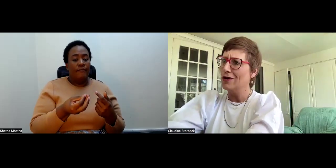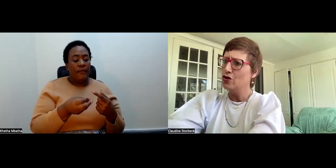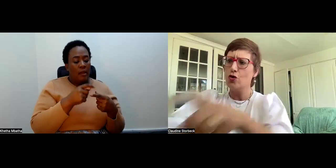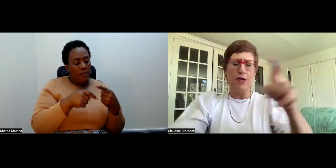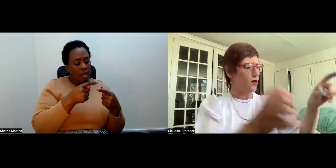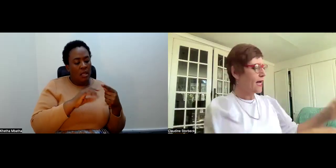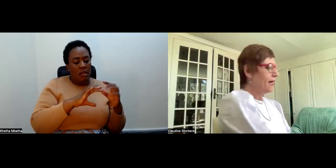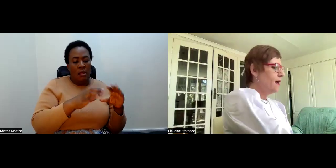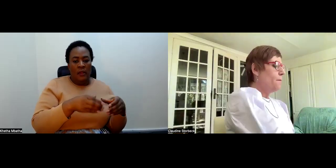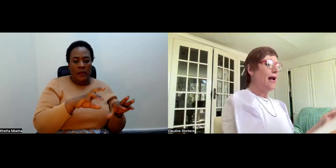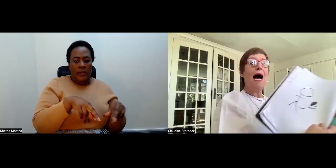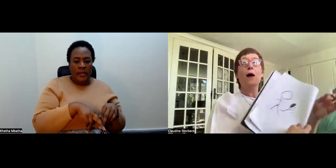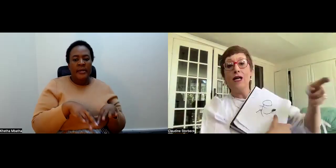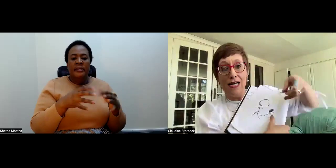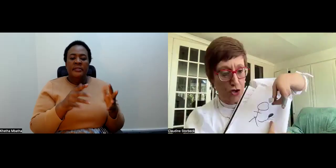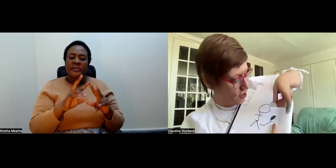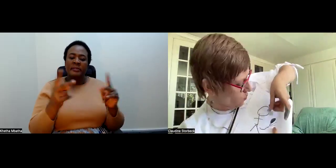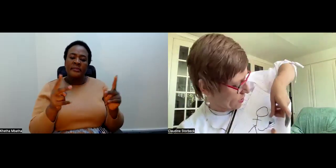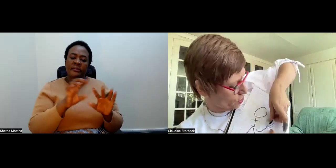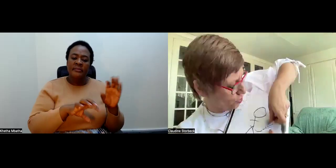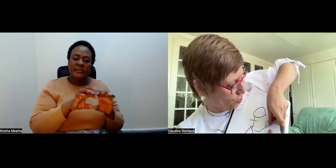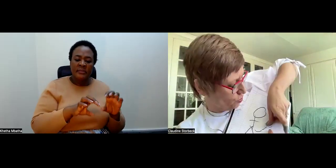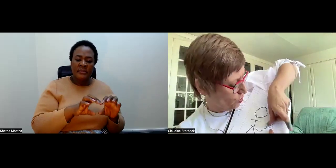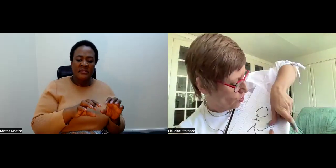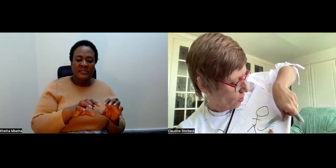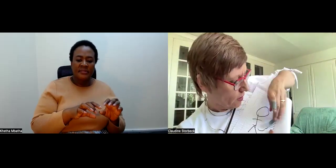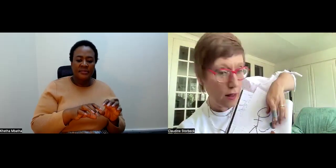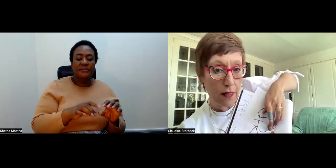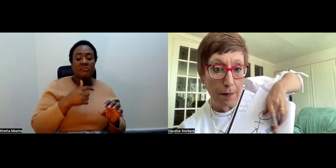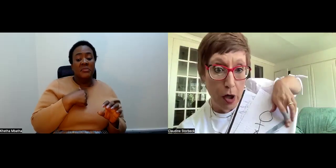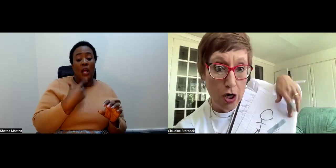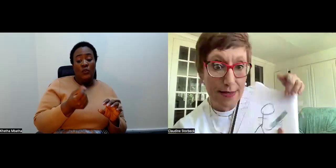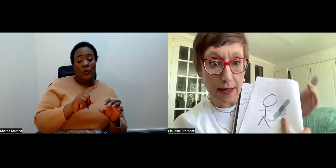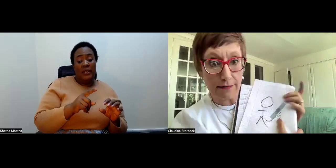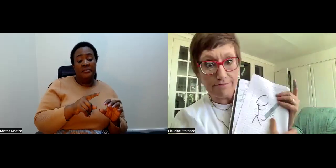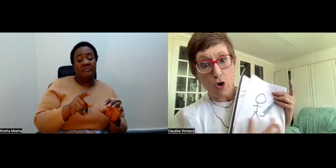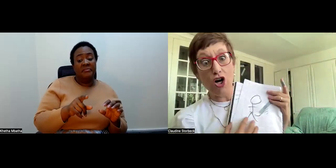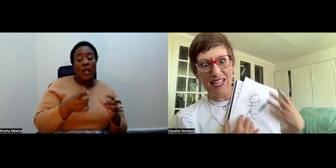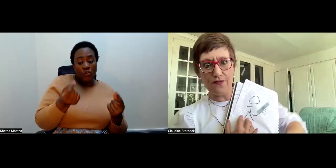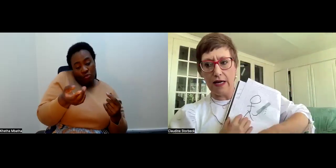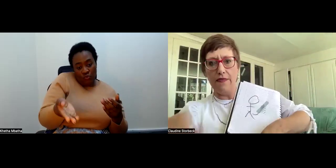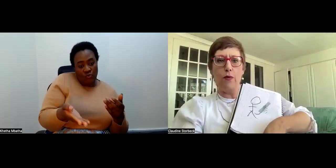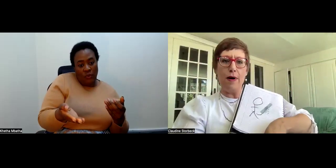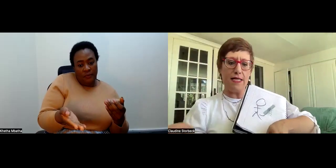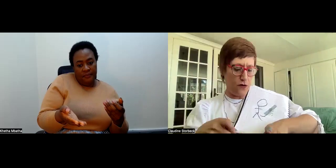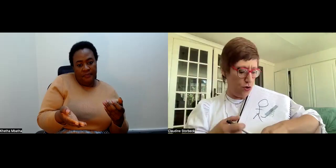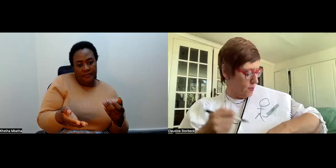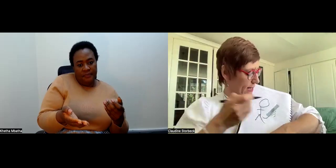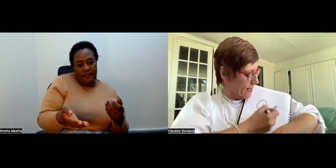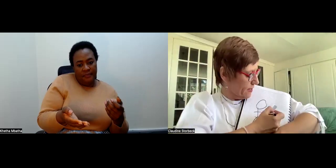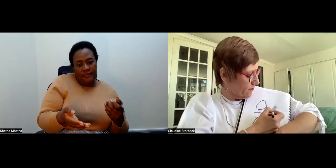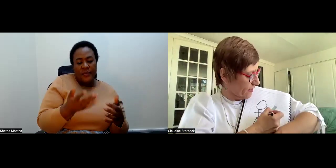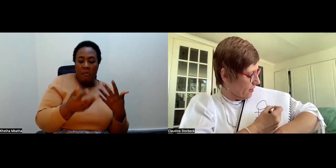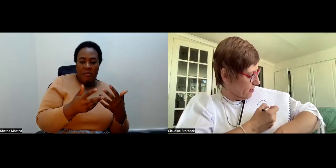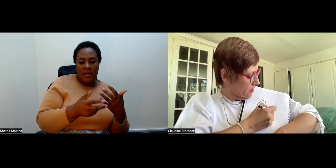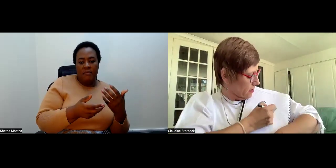want to draw a different color, but I would literally want to do the plaster on his finger. And then we might have to do a